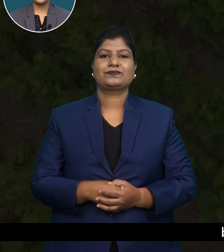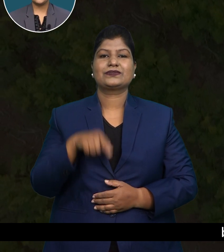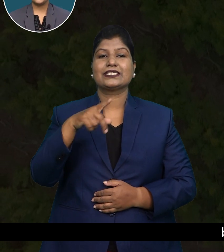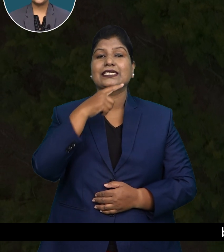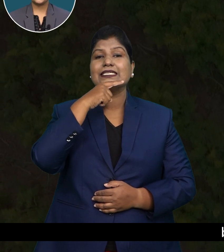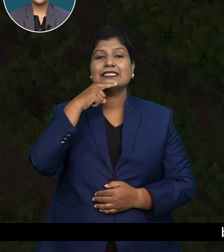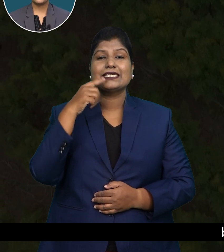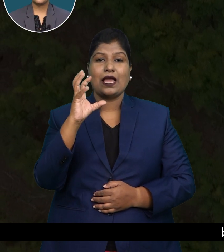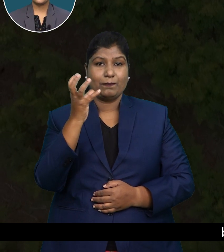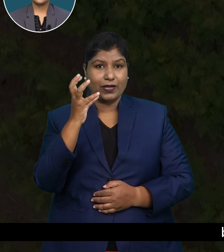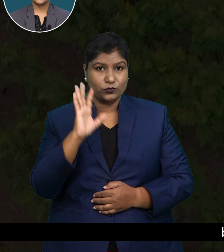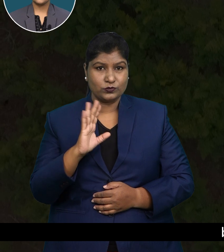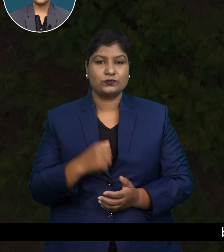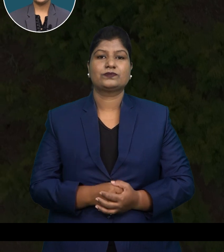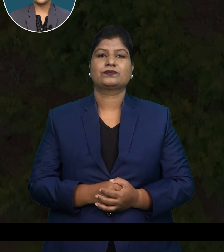beetroots,